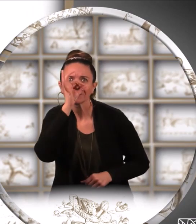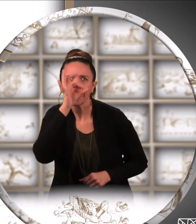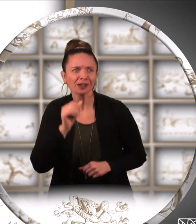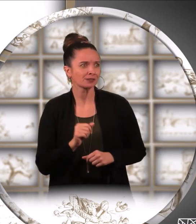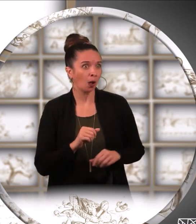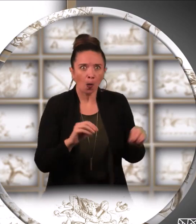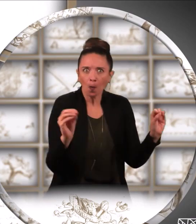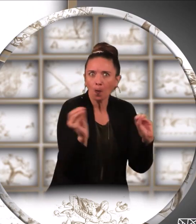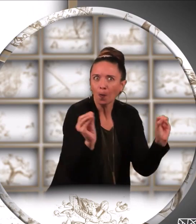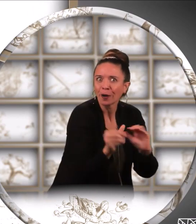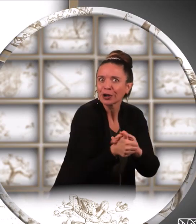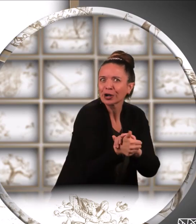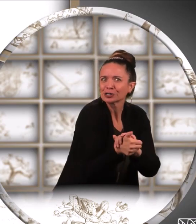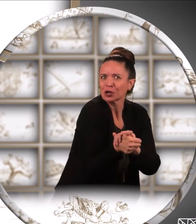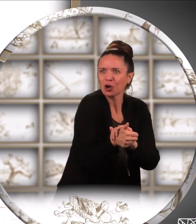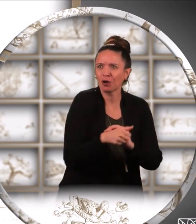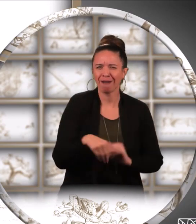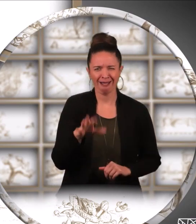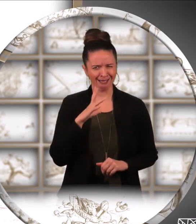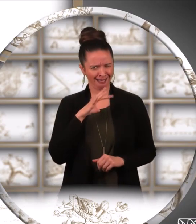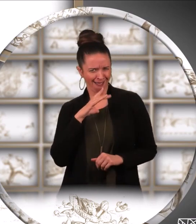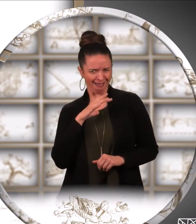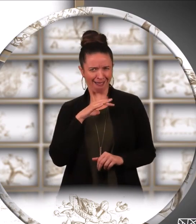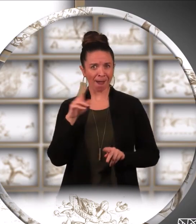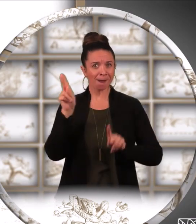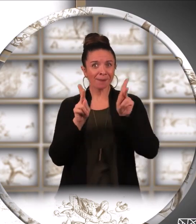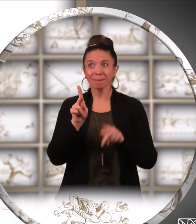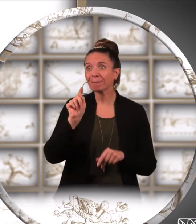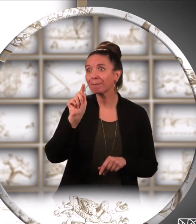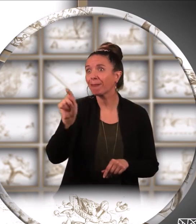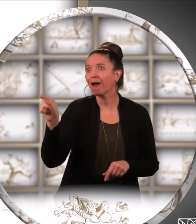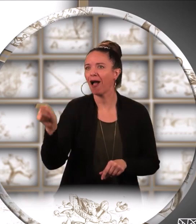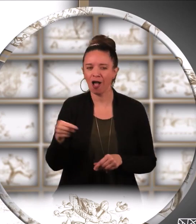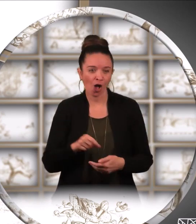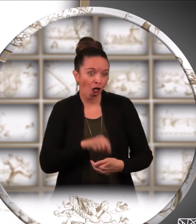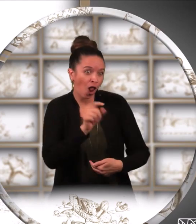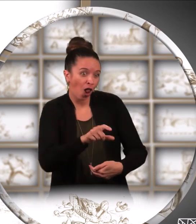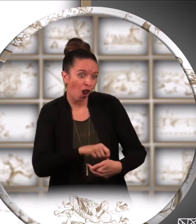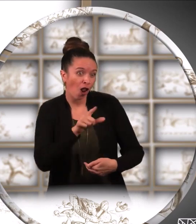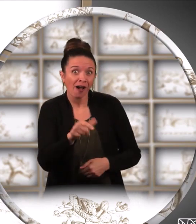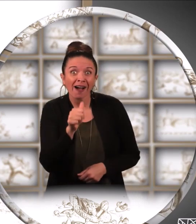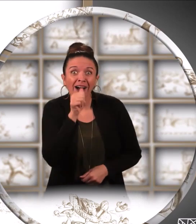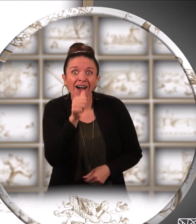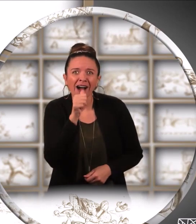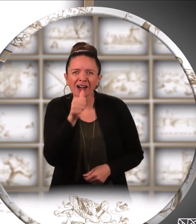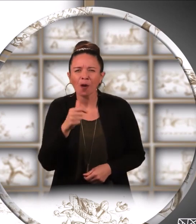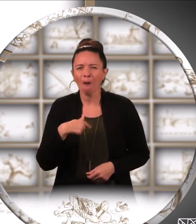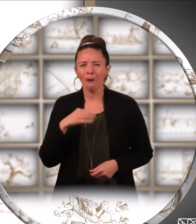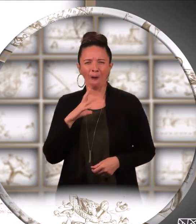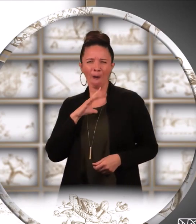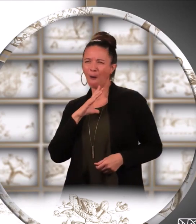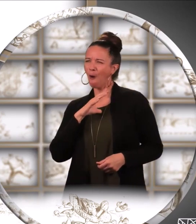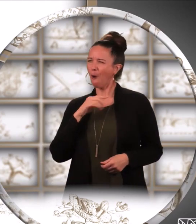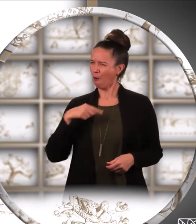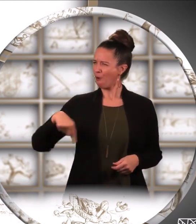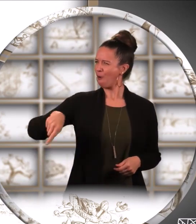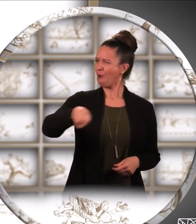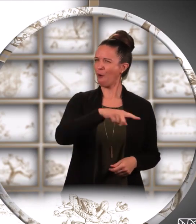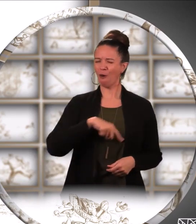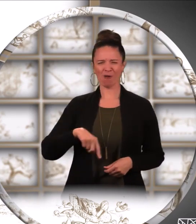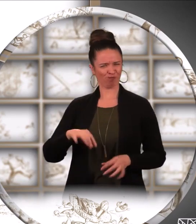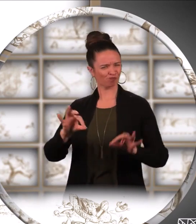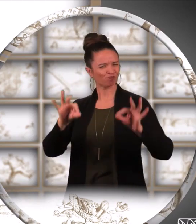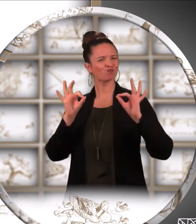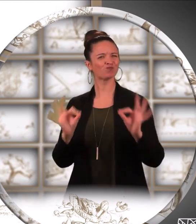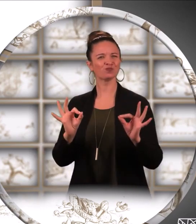There are no foxes and no turtles, and the people feed us peanuts. What